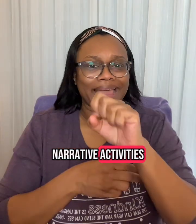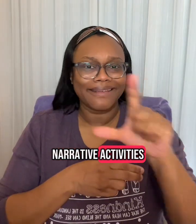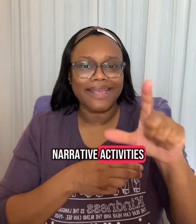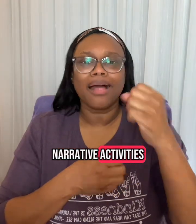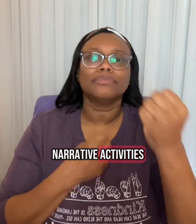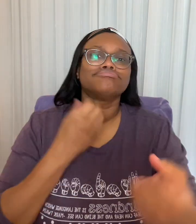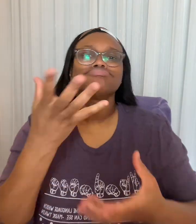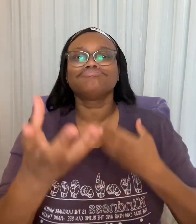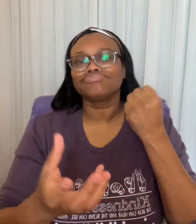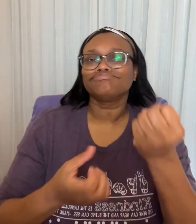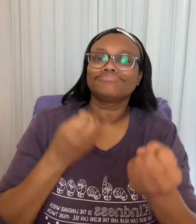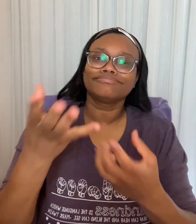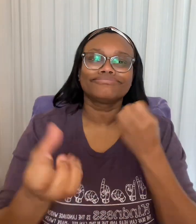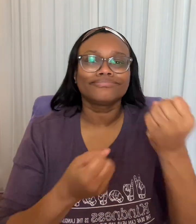activities.